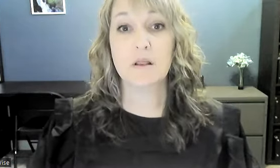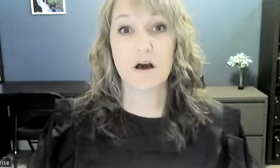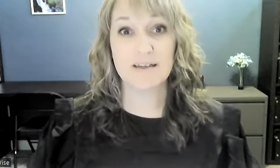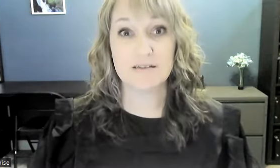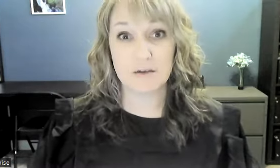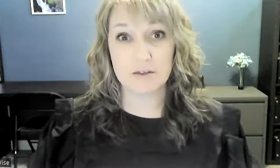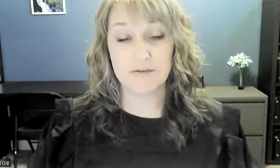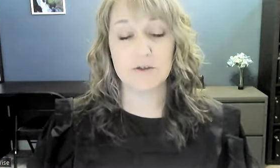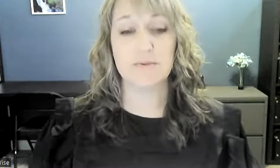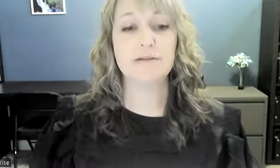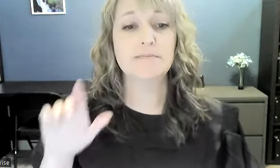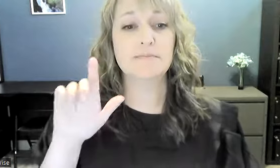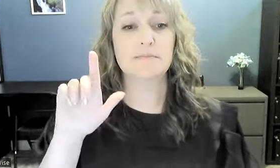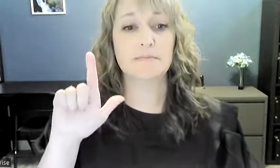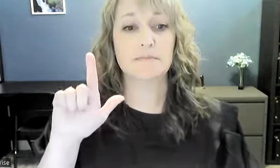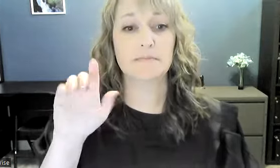Lobby is also finger spelled.